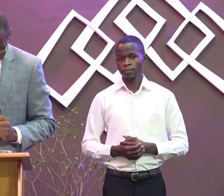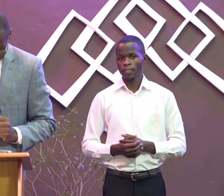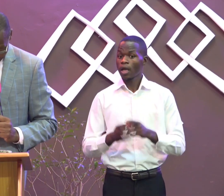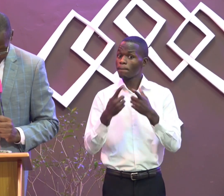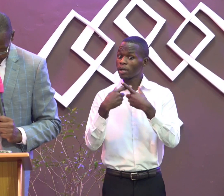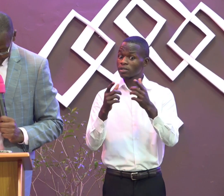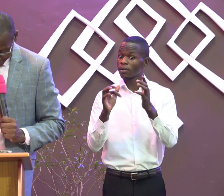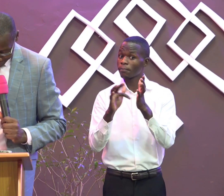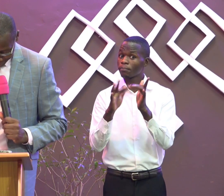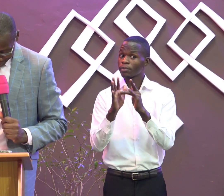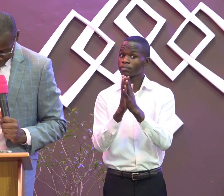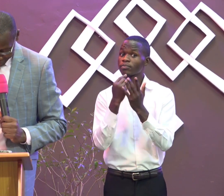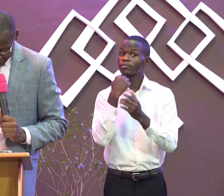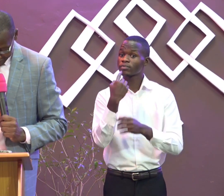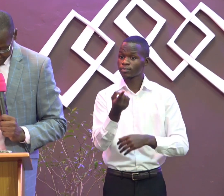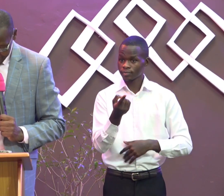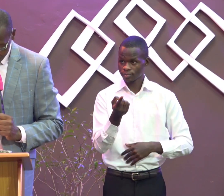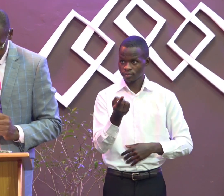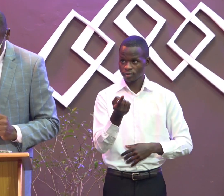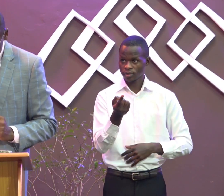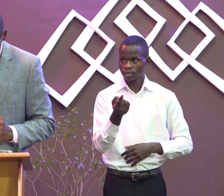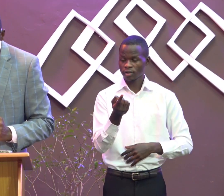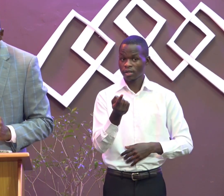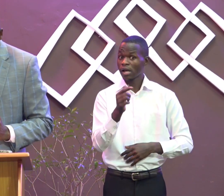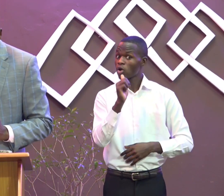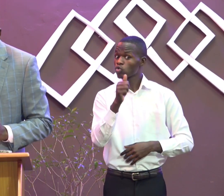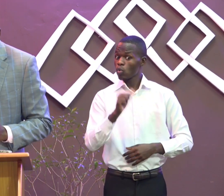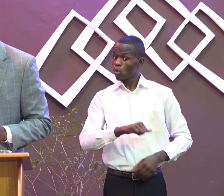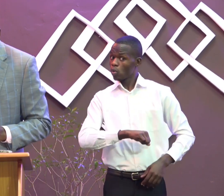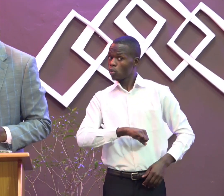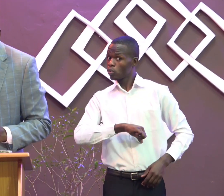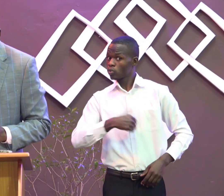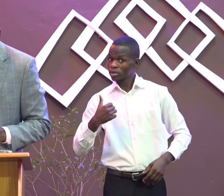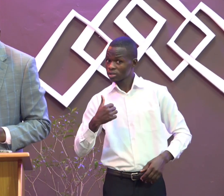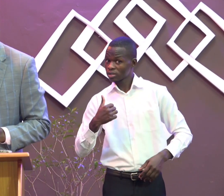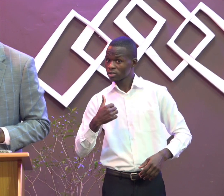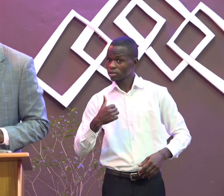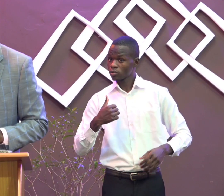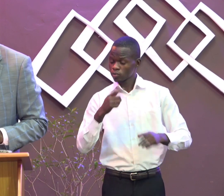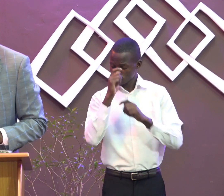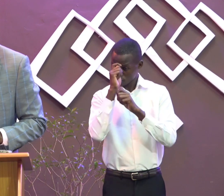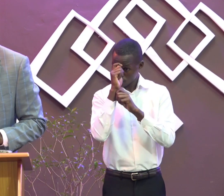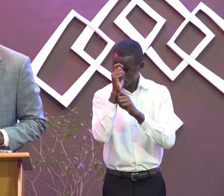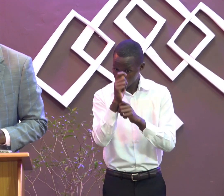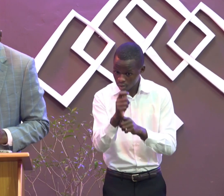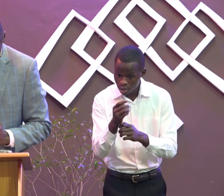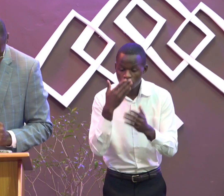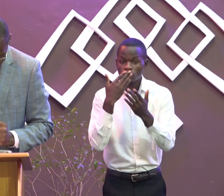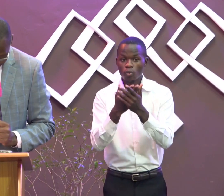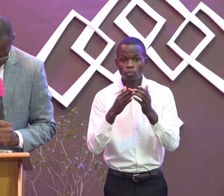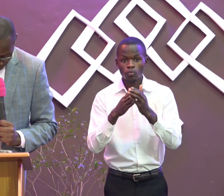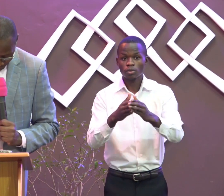Ne Bible etugamba. But the Bible tells us. Etugana. Okubeera nga tugondera abo bokka abalungi bokka naye